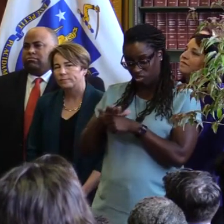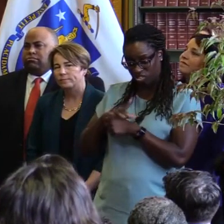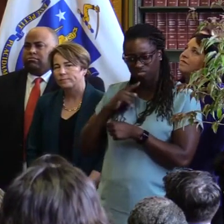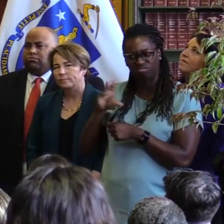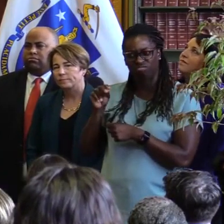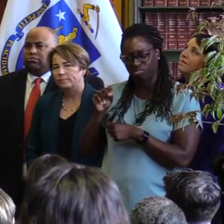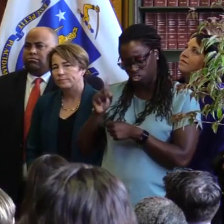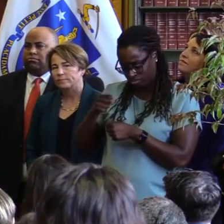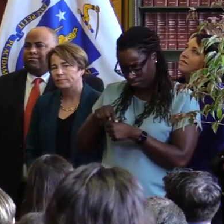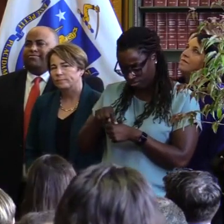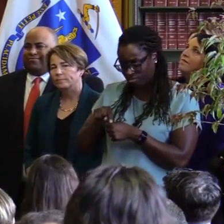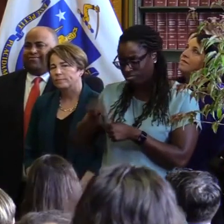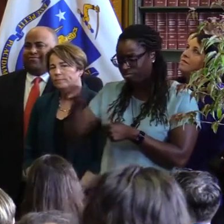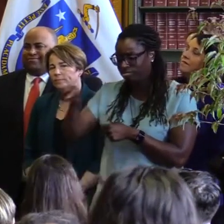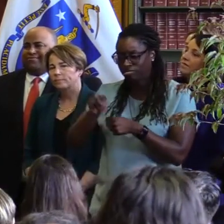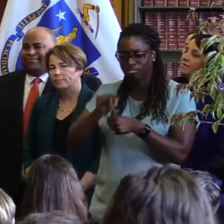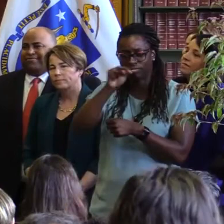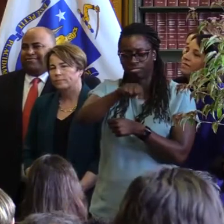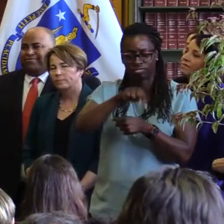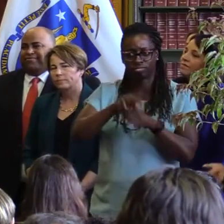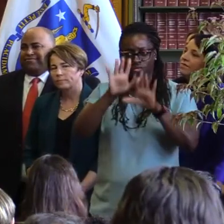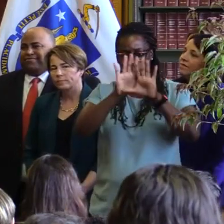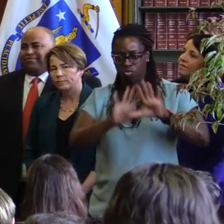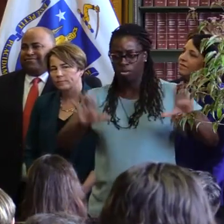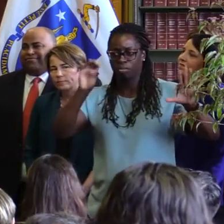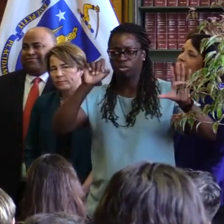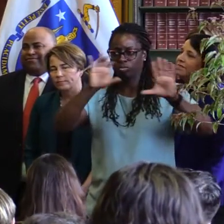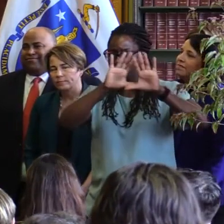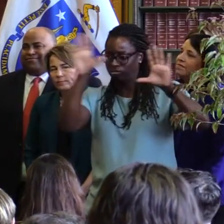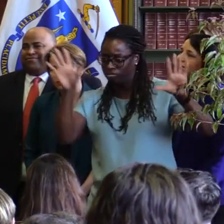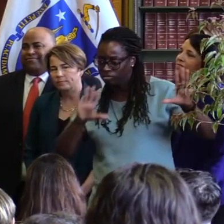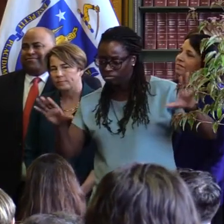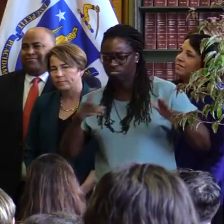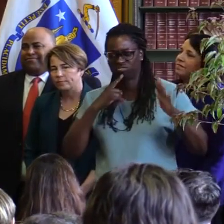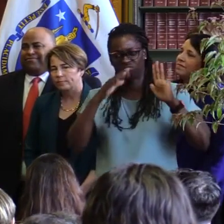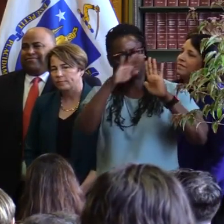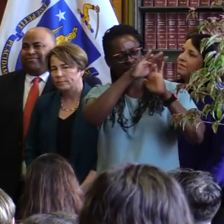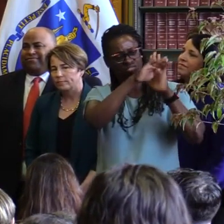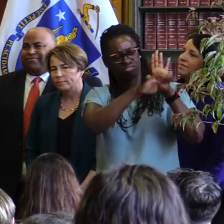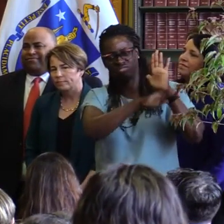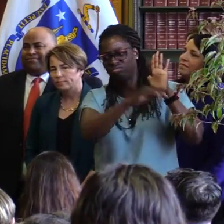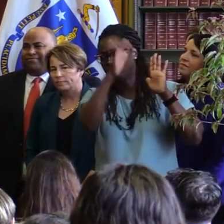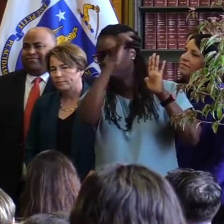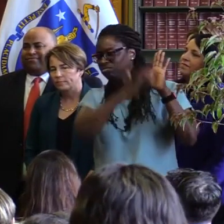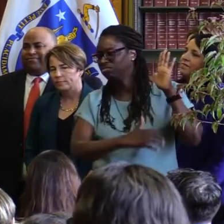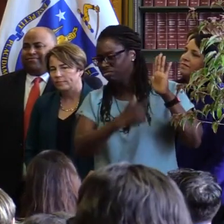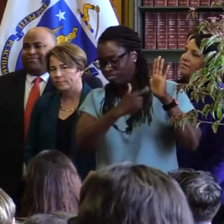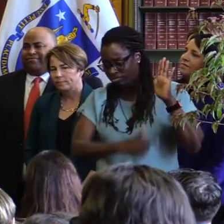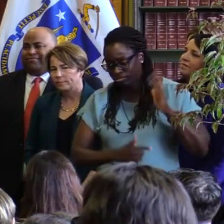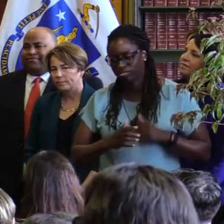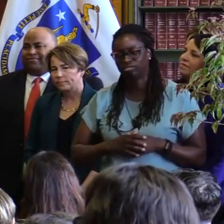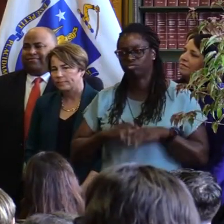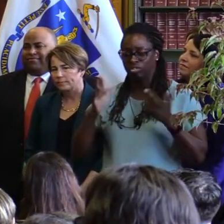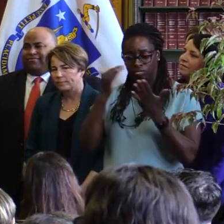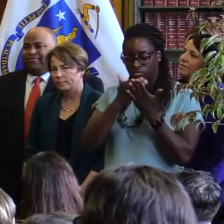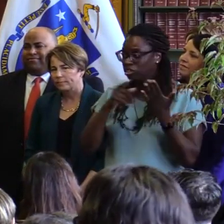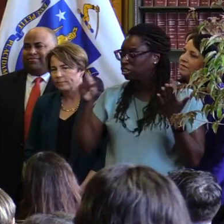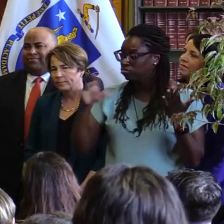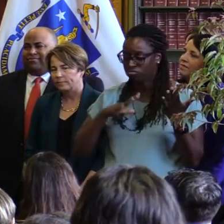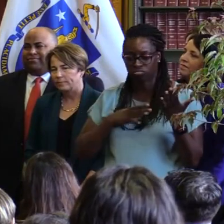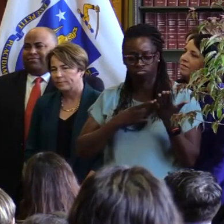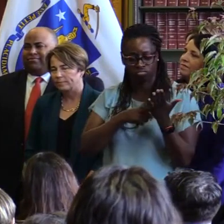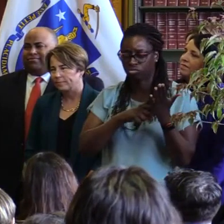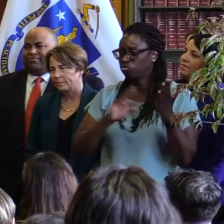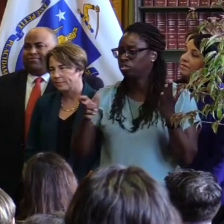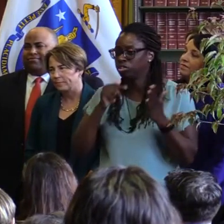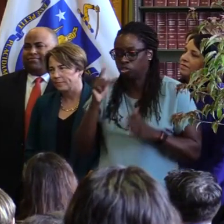pipeline full of projects already that will benefit from the new Massachusetts Community Climate Bank and its mission. Fossil fuel-free housing is one